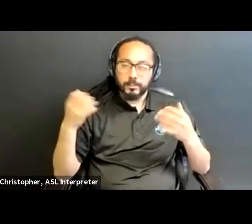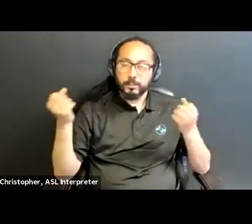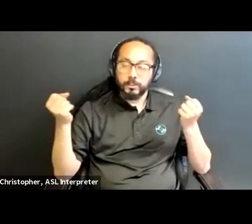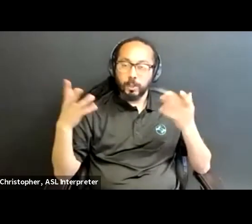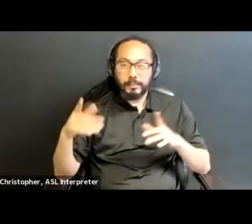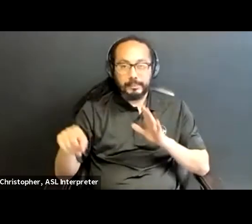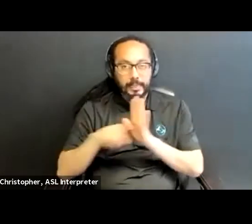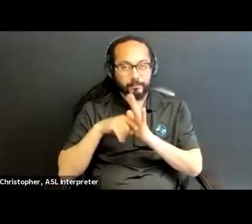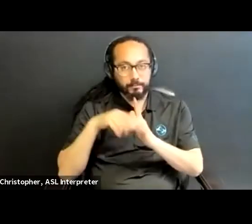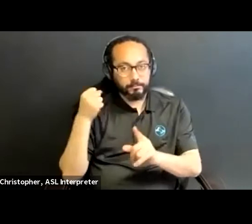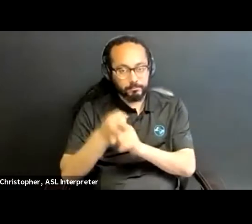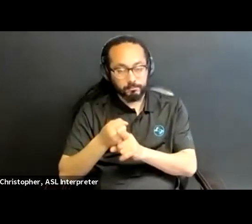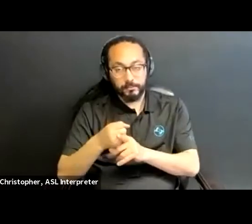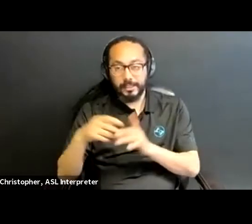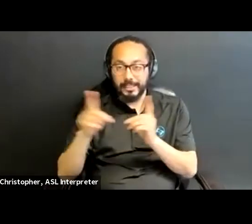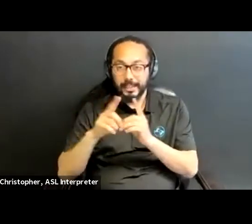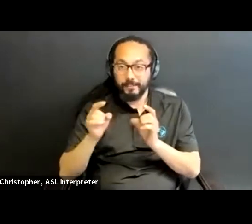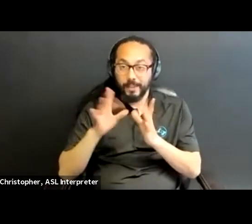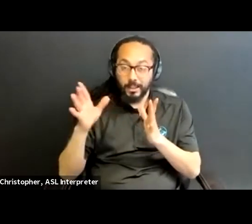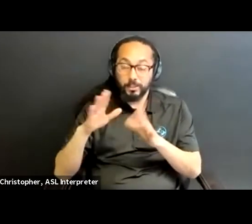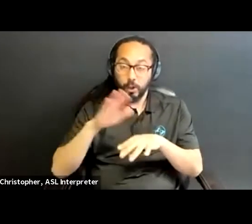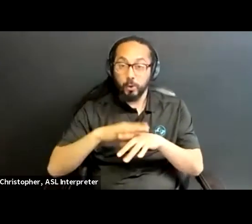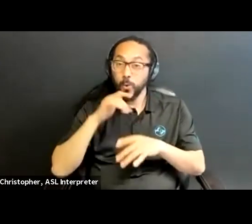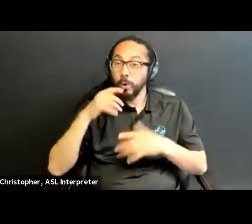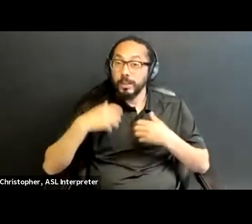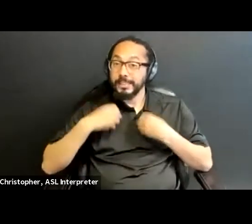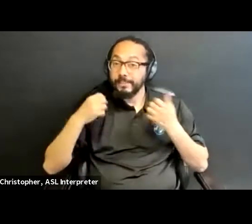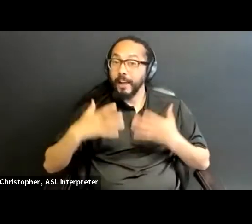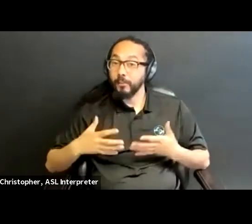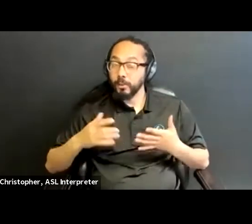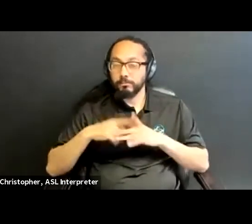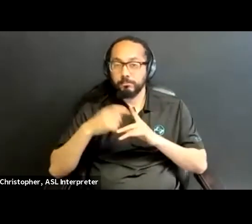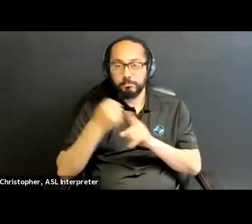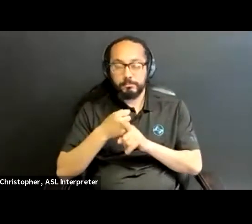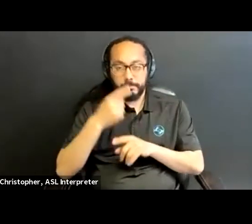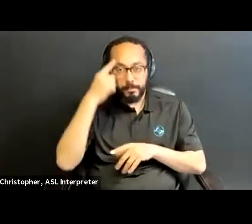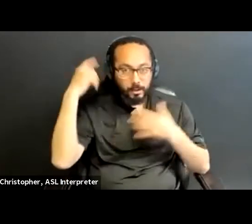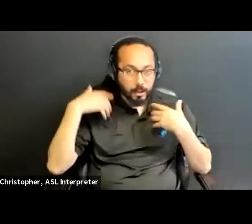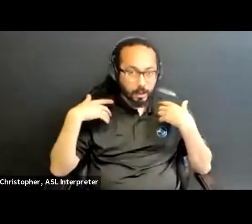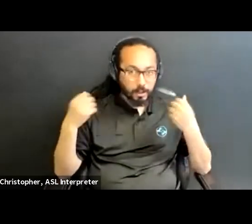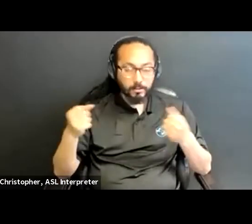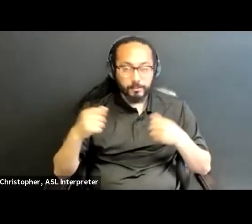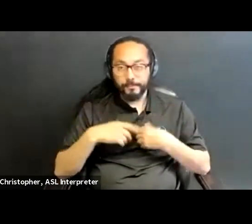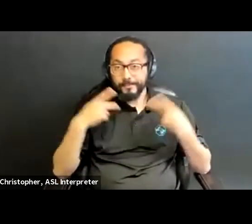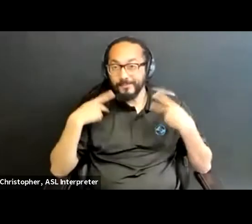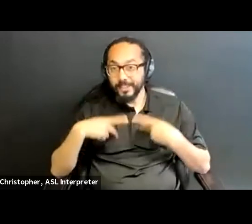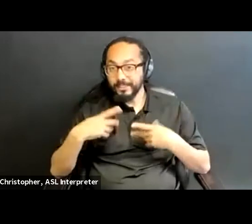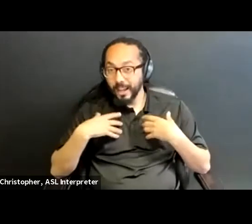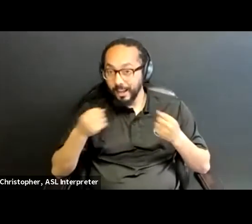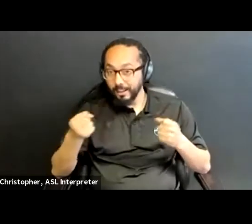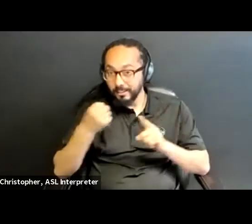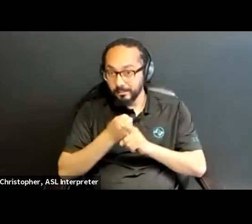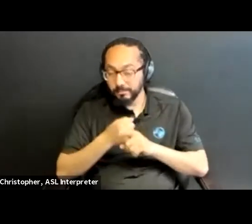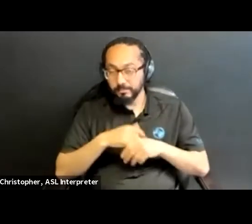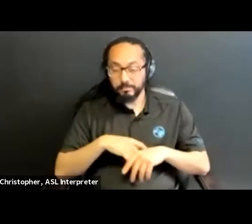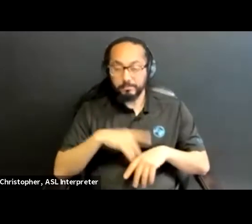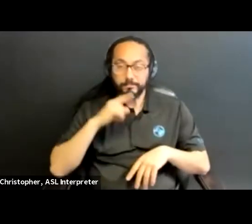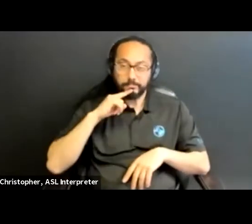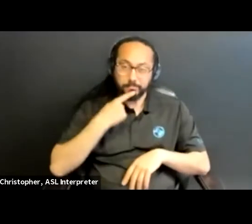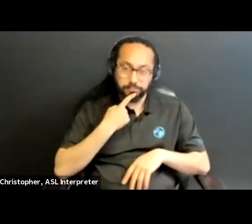or interpersonal violence on the survivors that include mental health impacts, potential physical health impacts, chronic ongoing